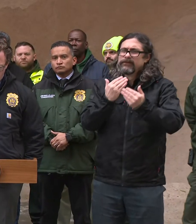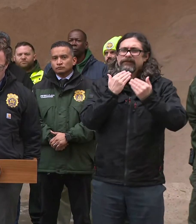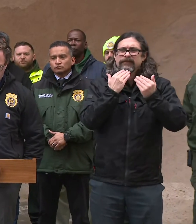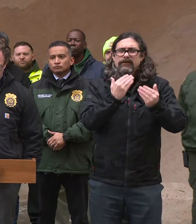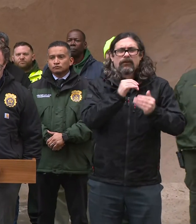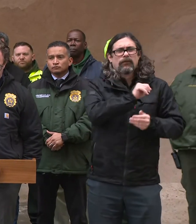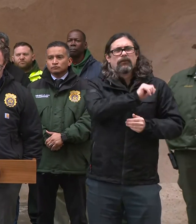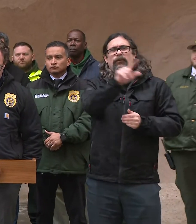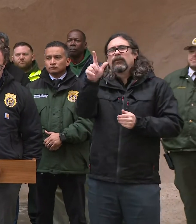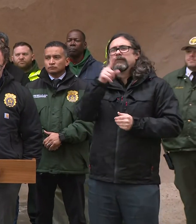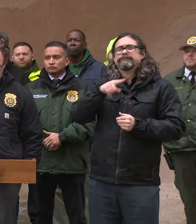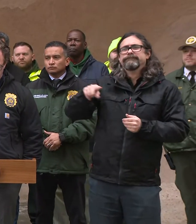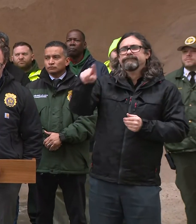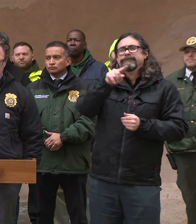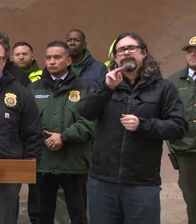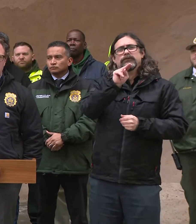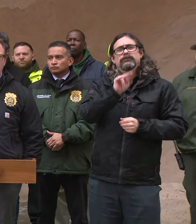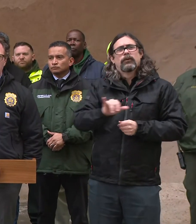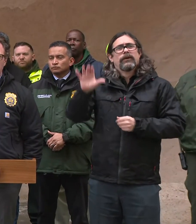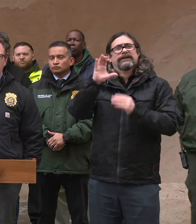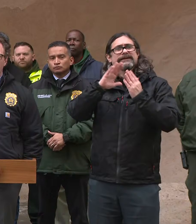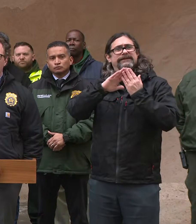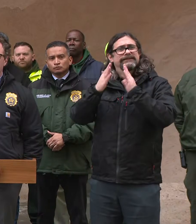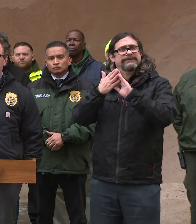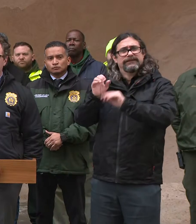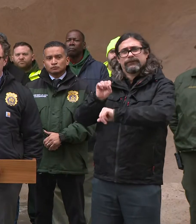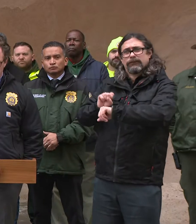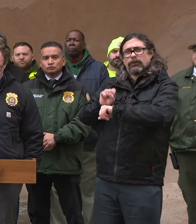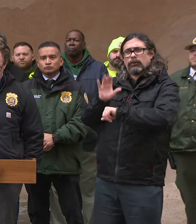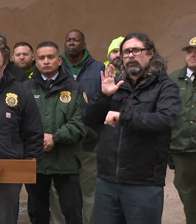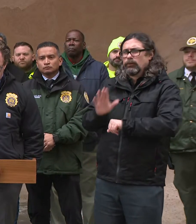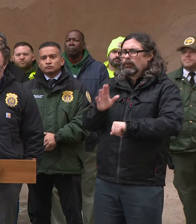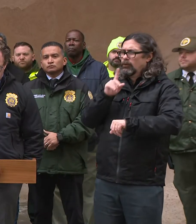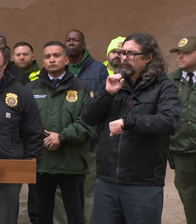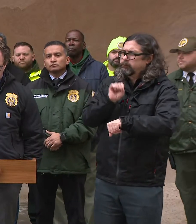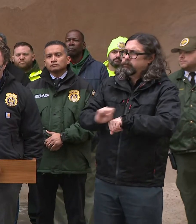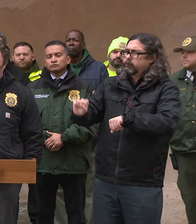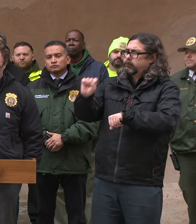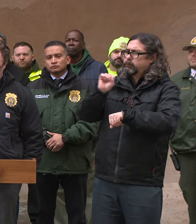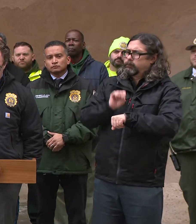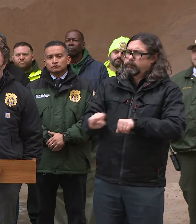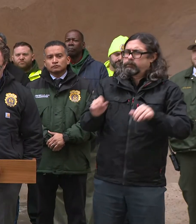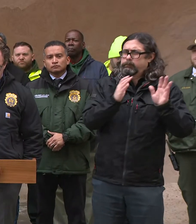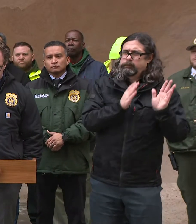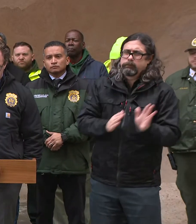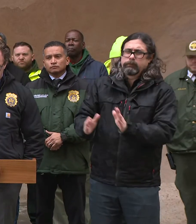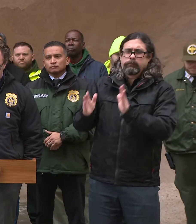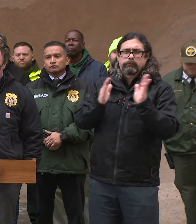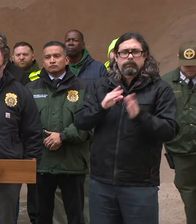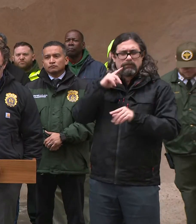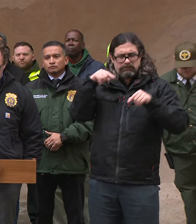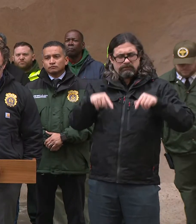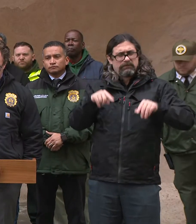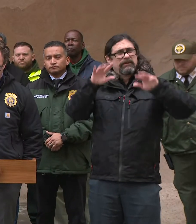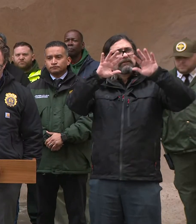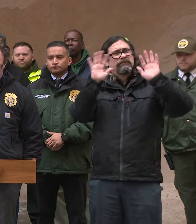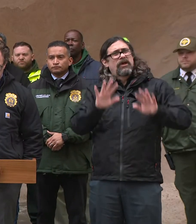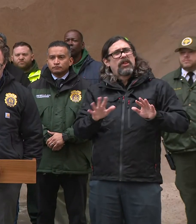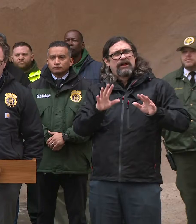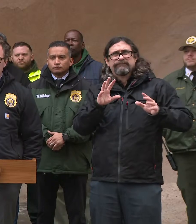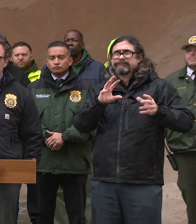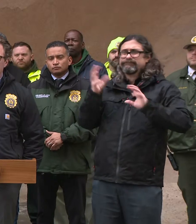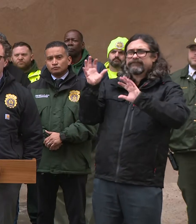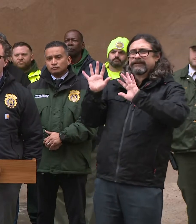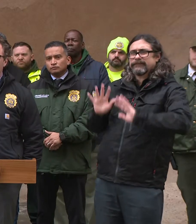hard at work preparing for this weekend storm. We have the sanitation crews that are out there getting ready, our